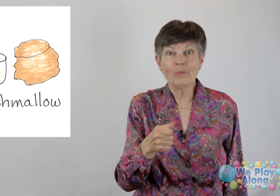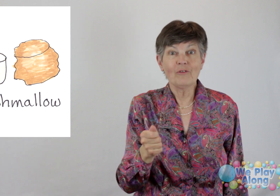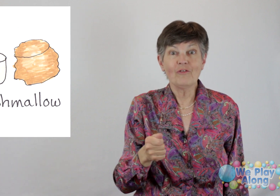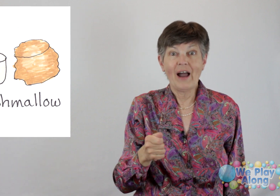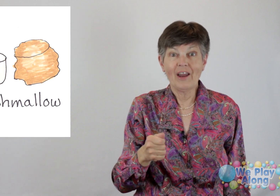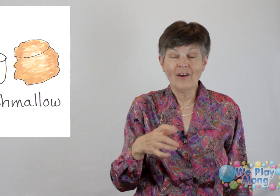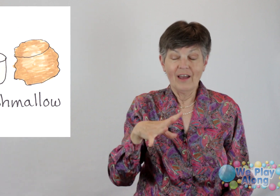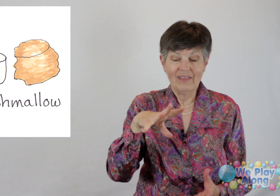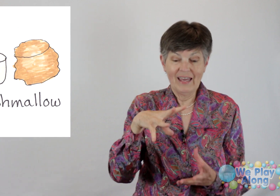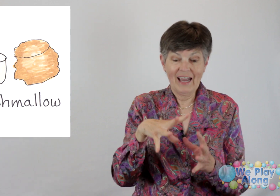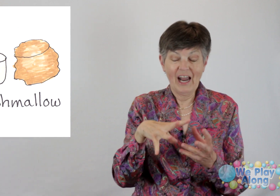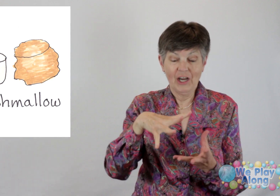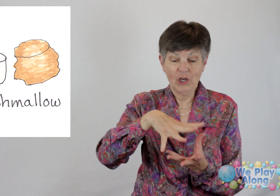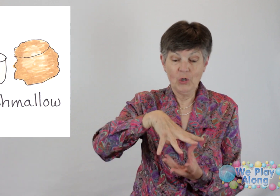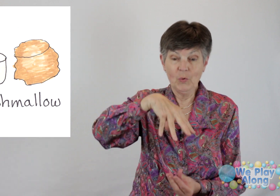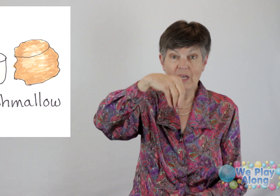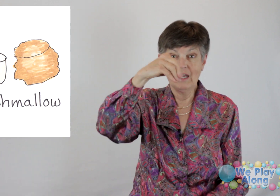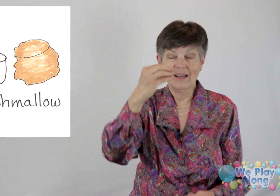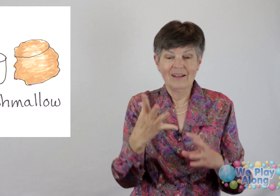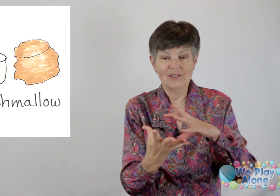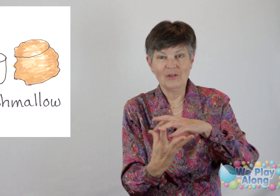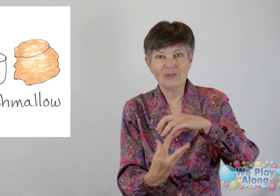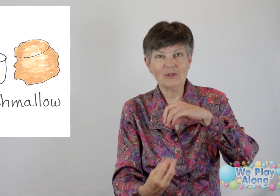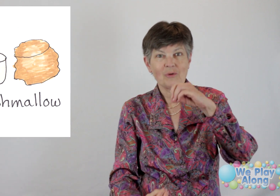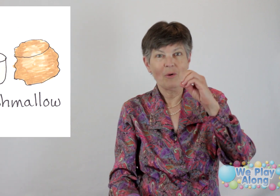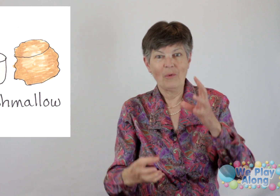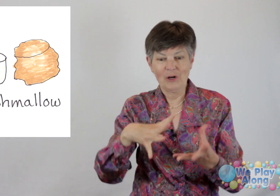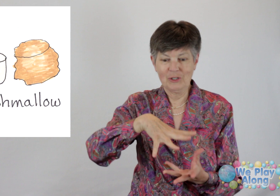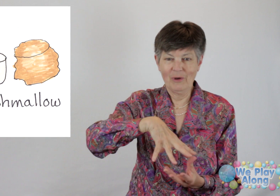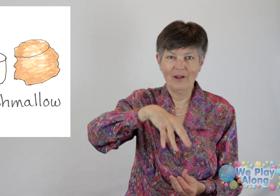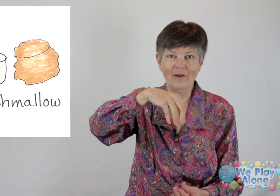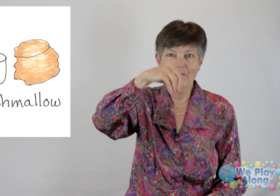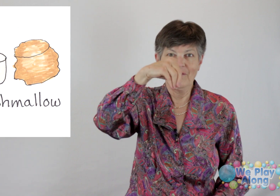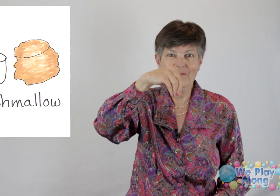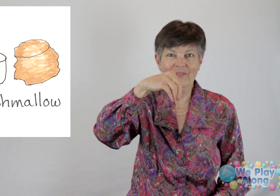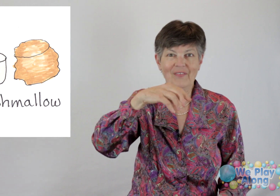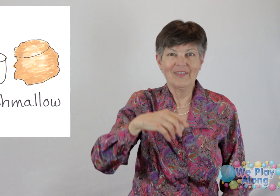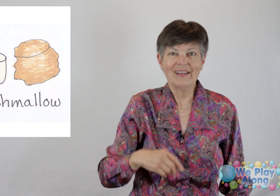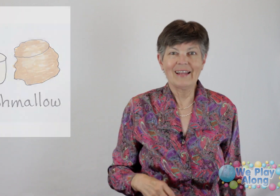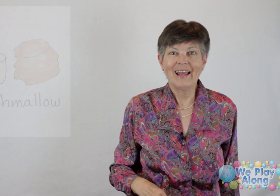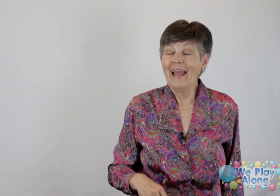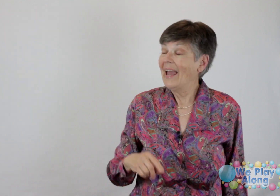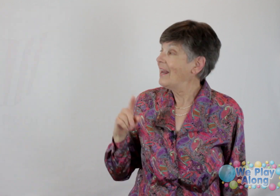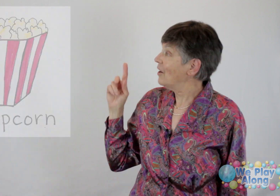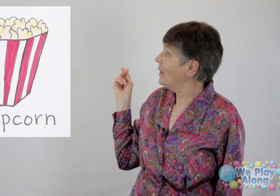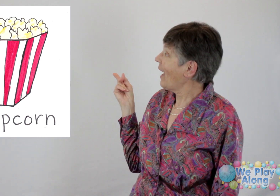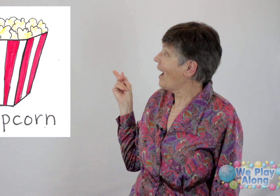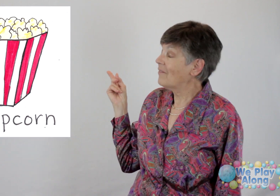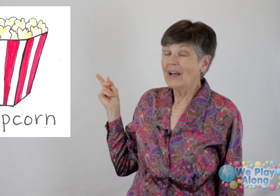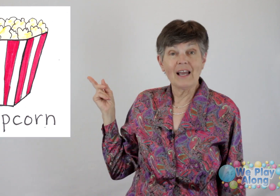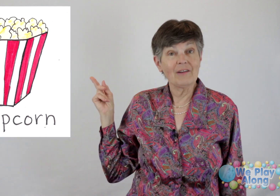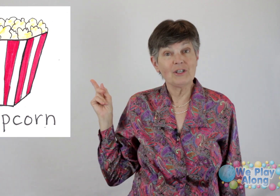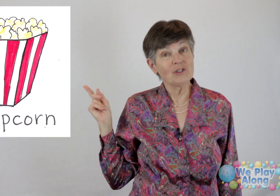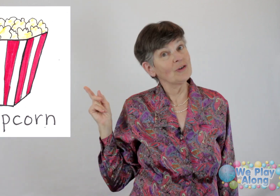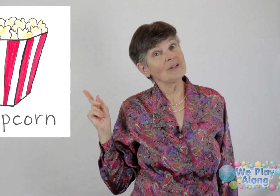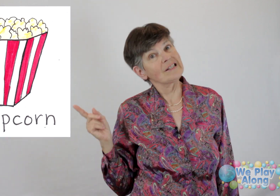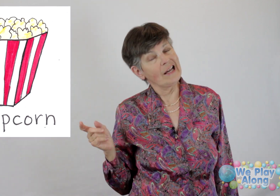open fire, they get kind of gooey. So this is marshmallow. And here we have kind of a dessert